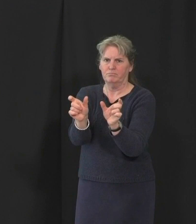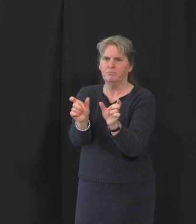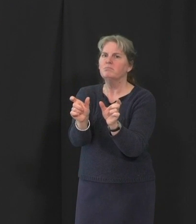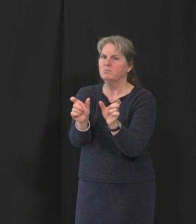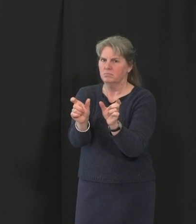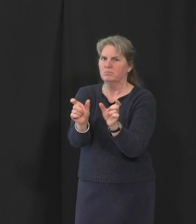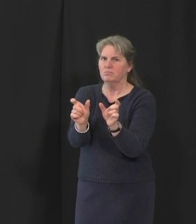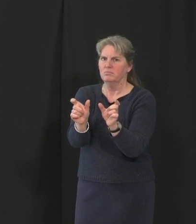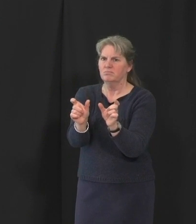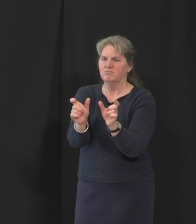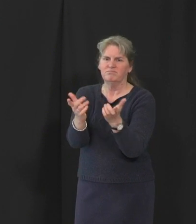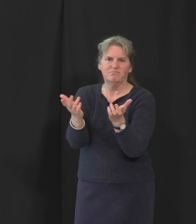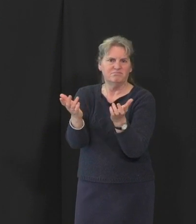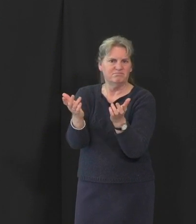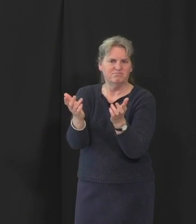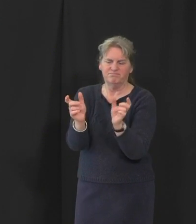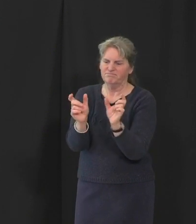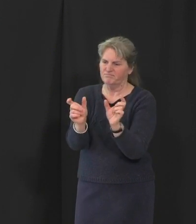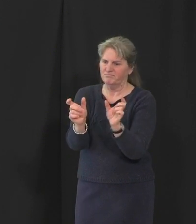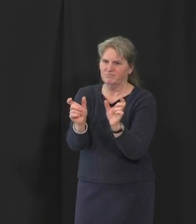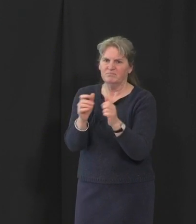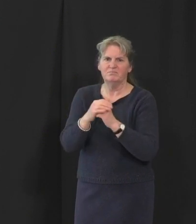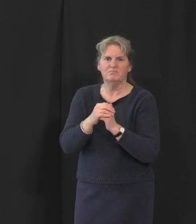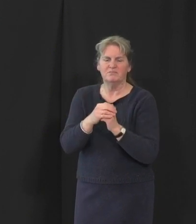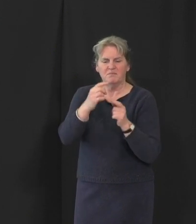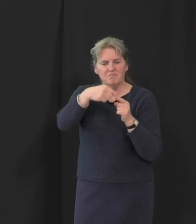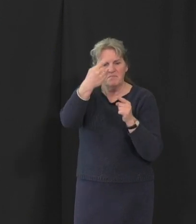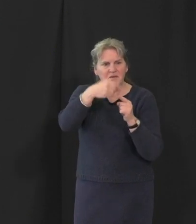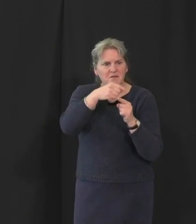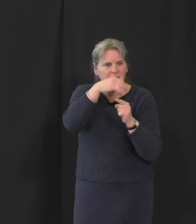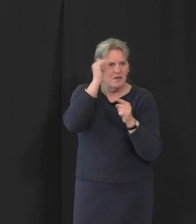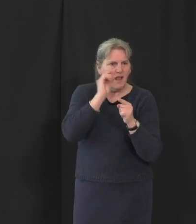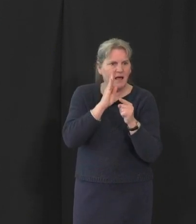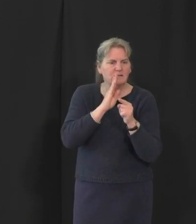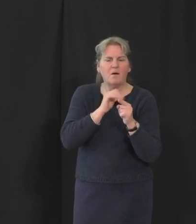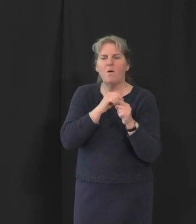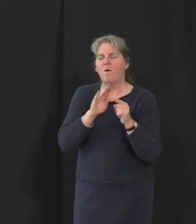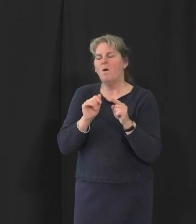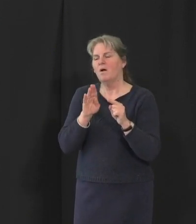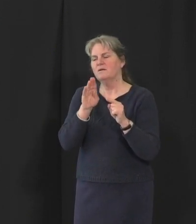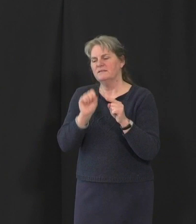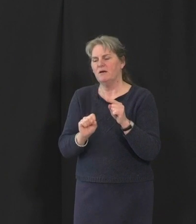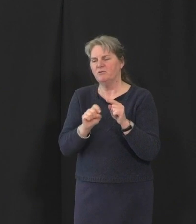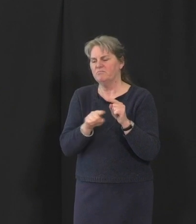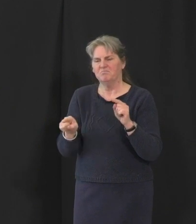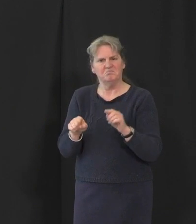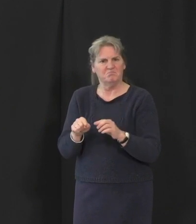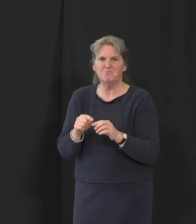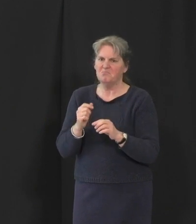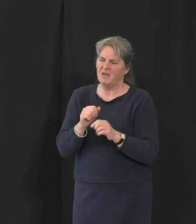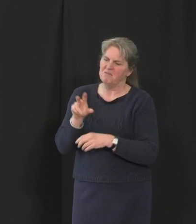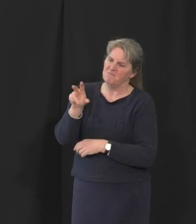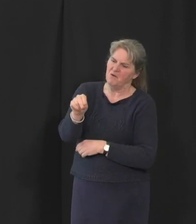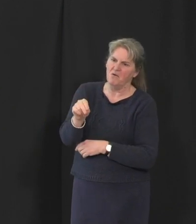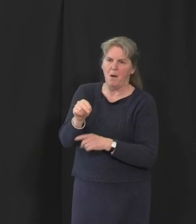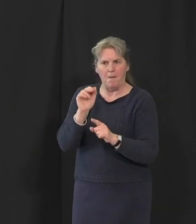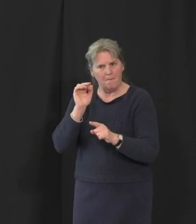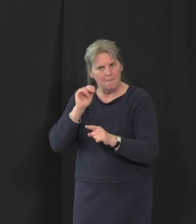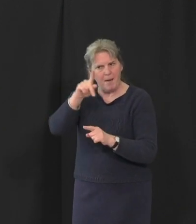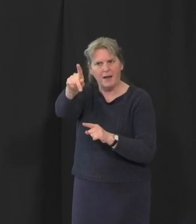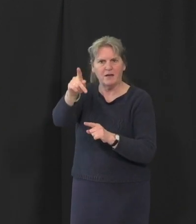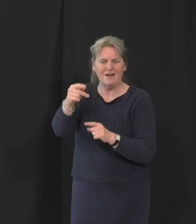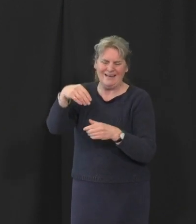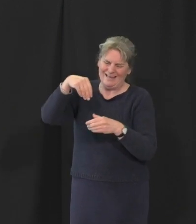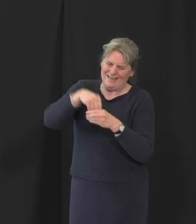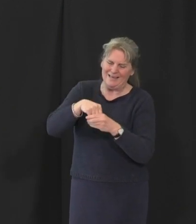either down south or at the border and say no and turn them around there. I think the big question here about, you